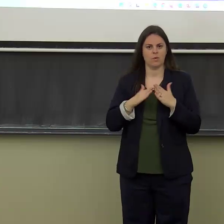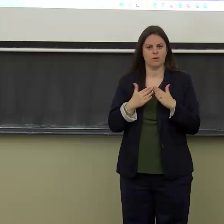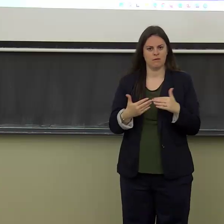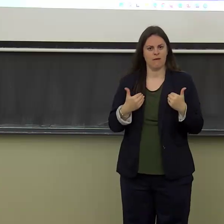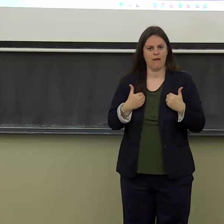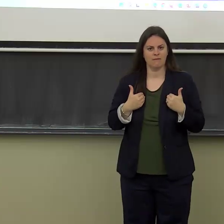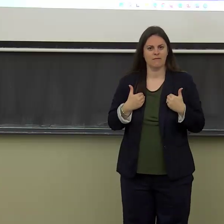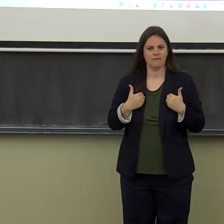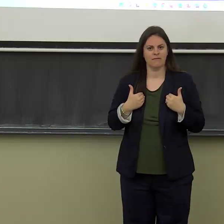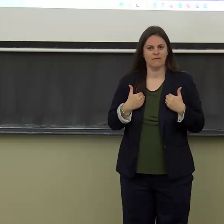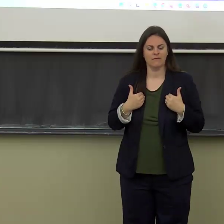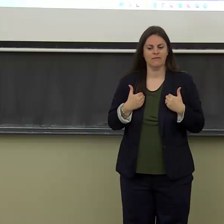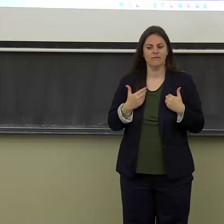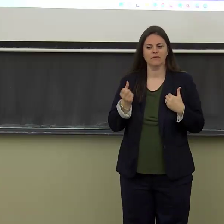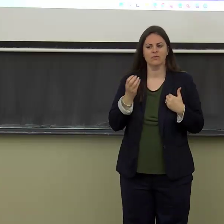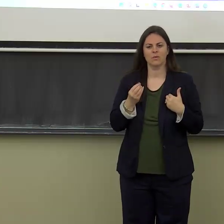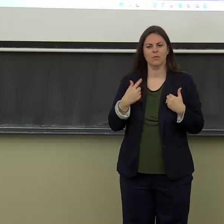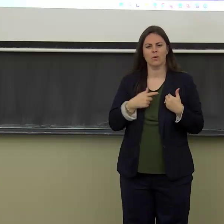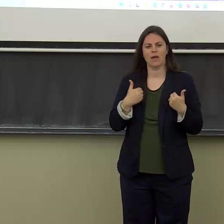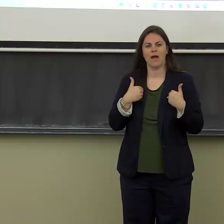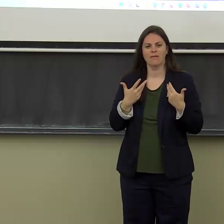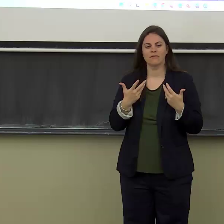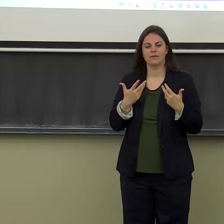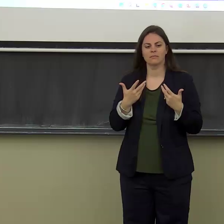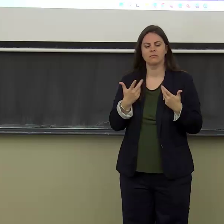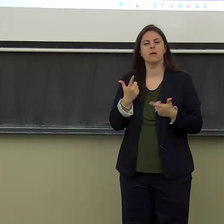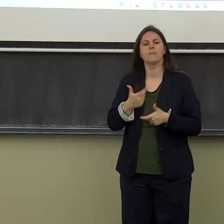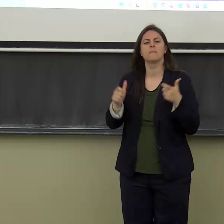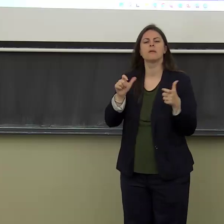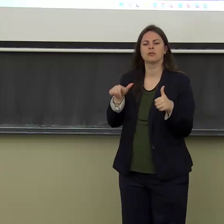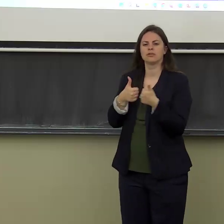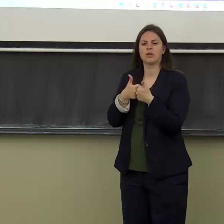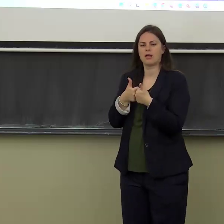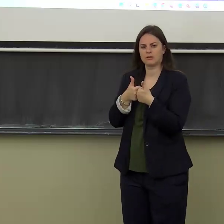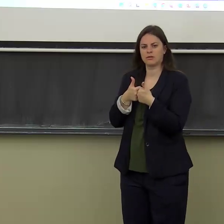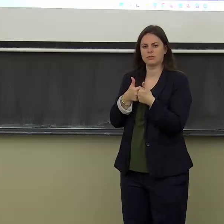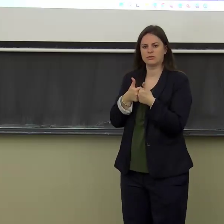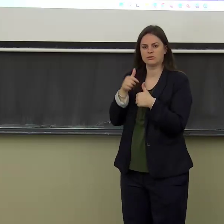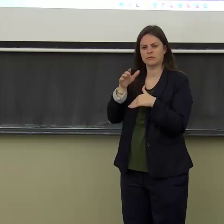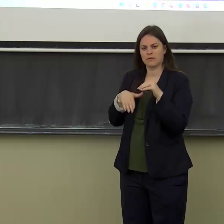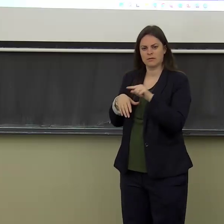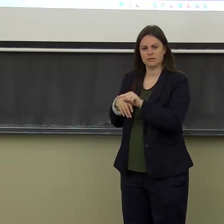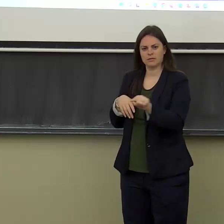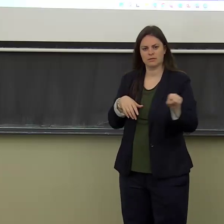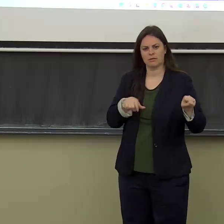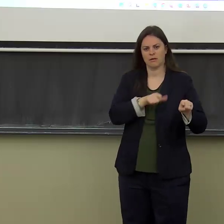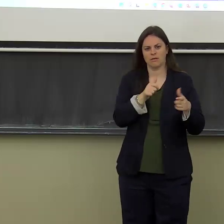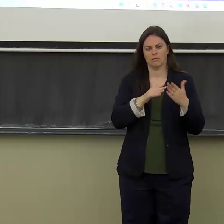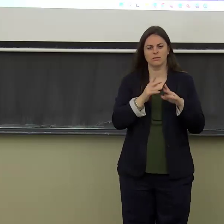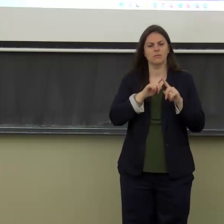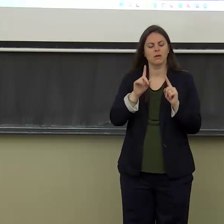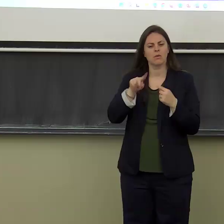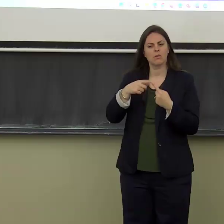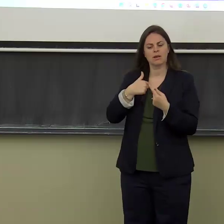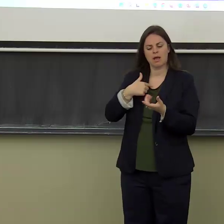So we have an even greater challenge, but I think when I talk about AI, I talk about the